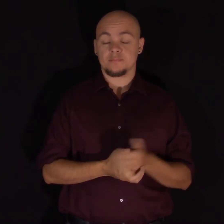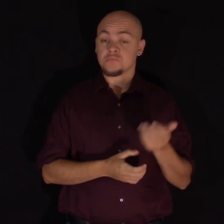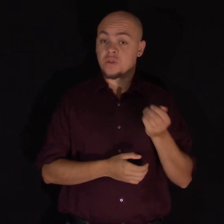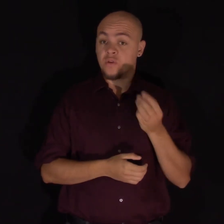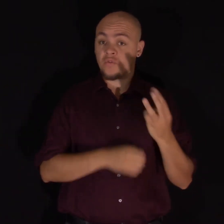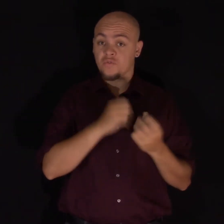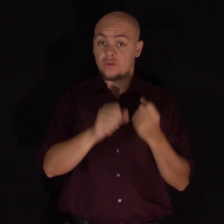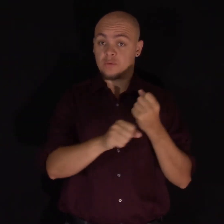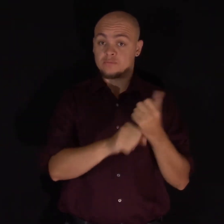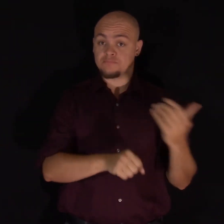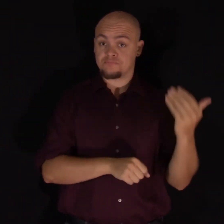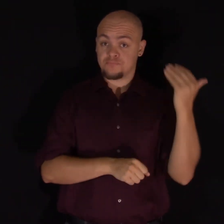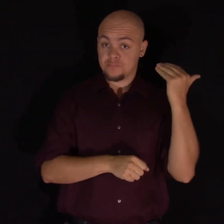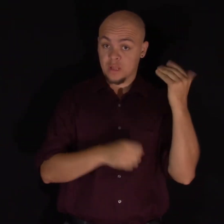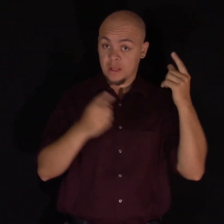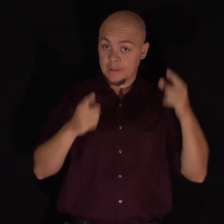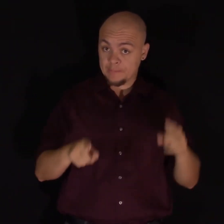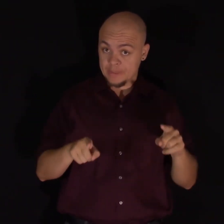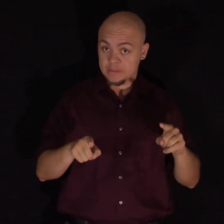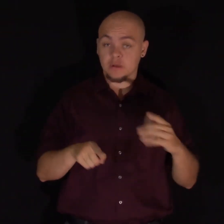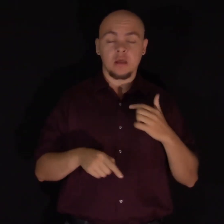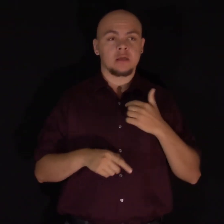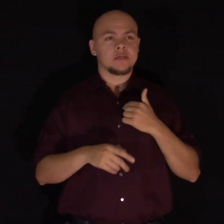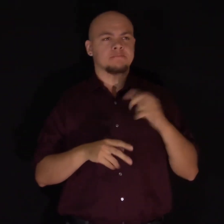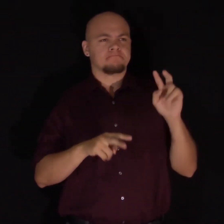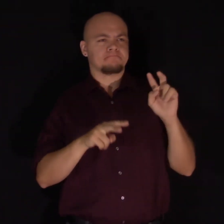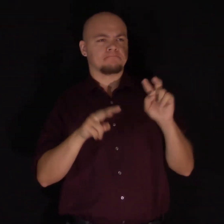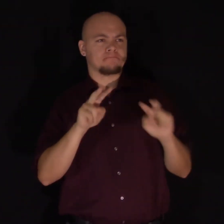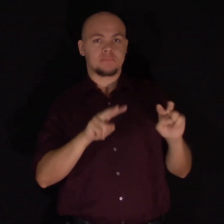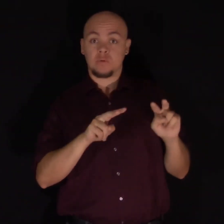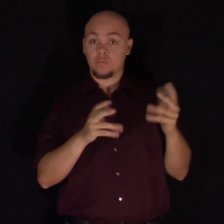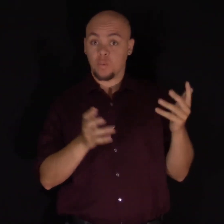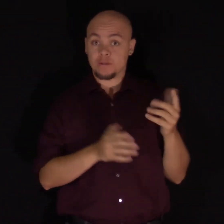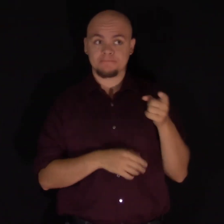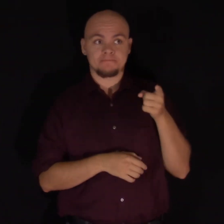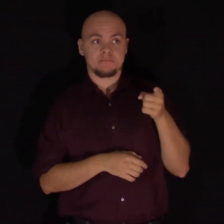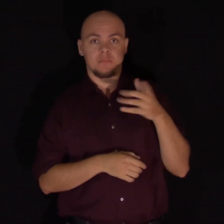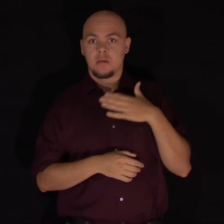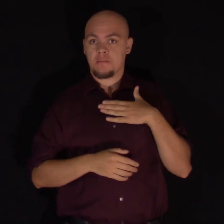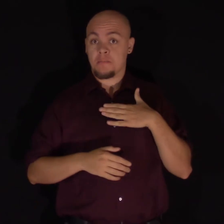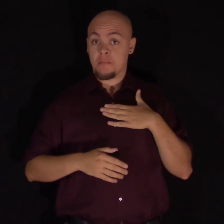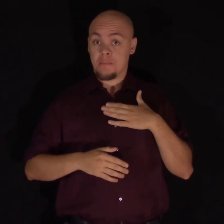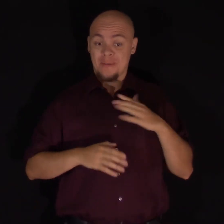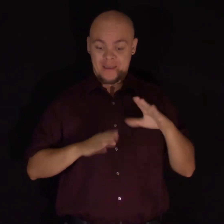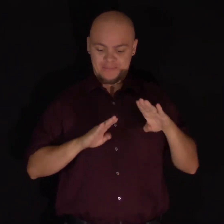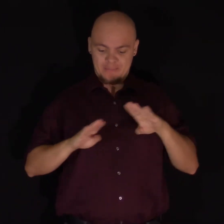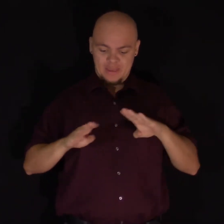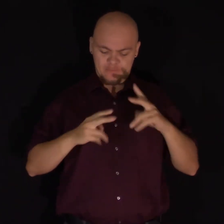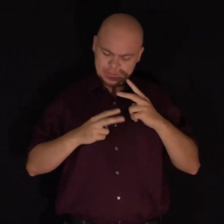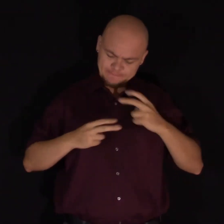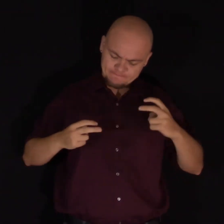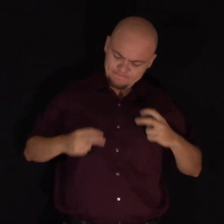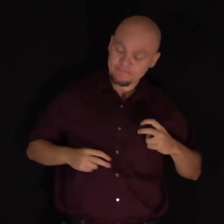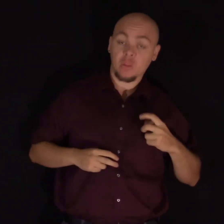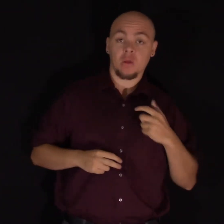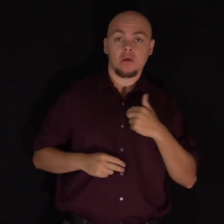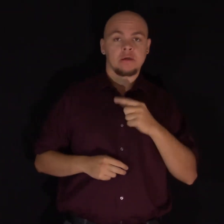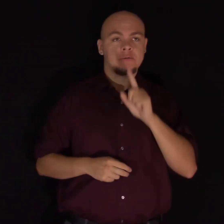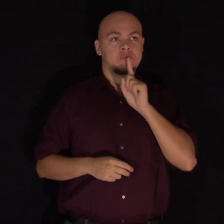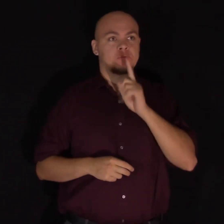A few years ago, I began to observe something in my own behavior that made me a